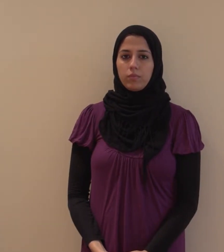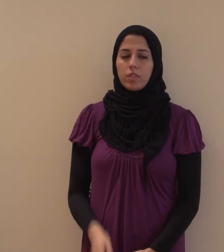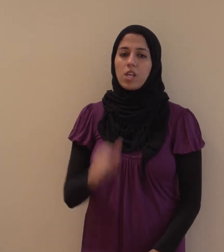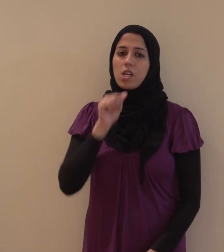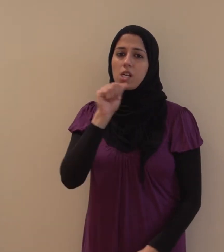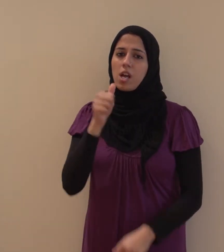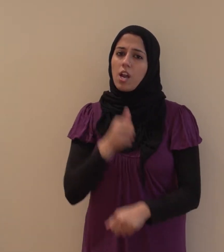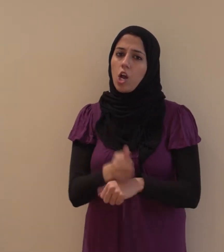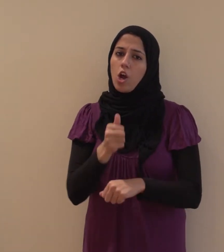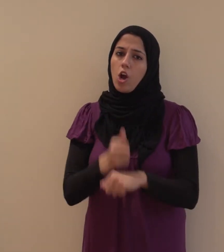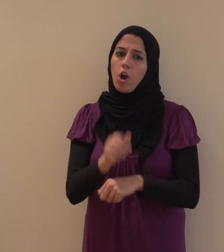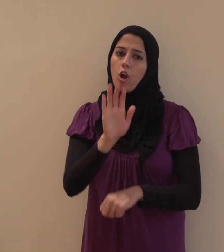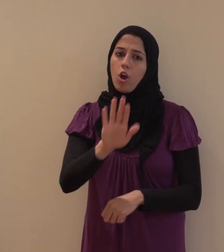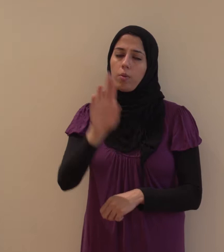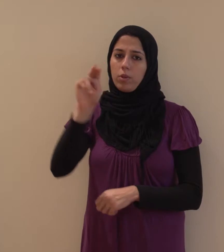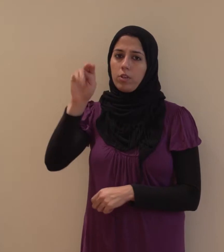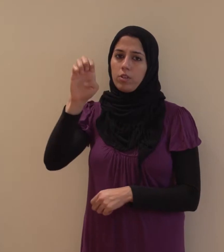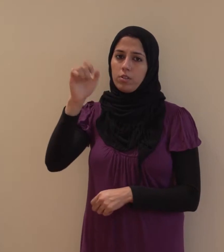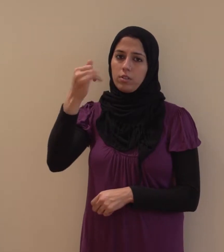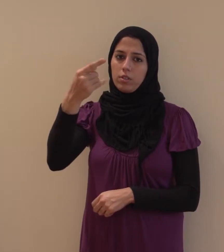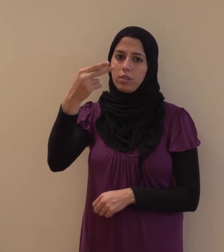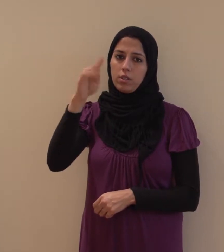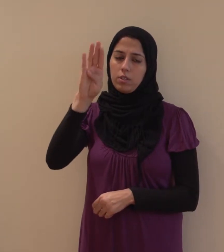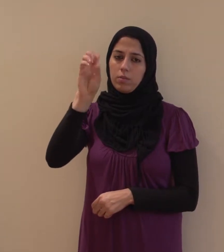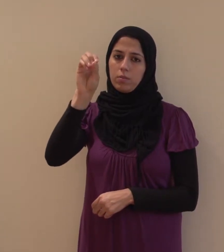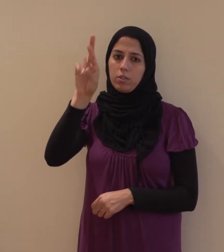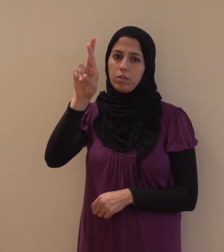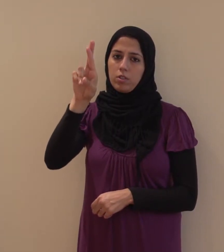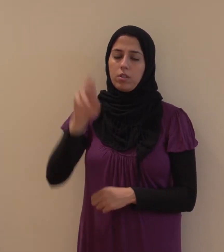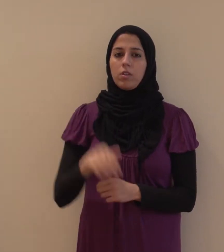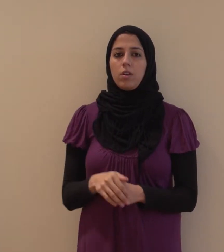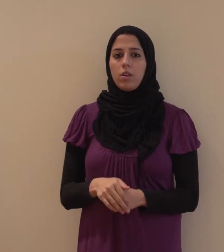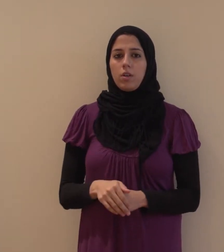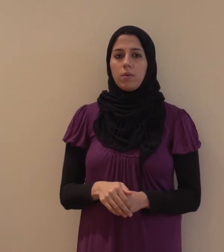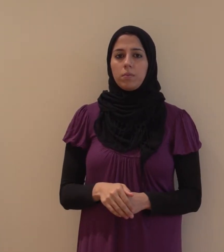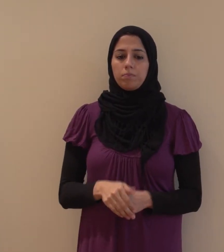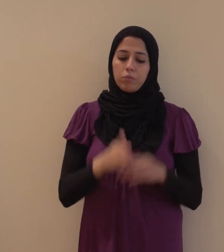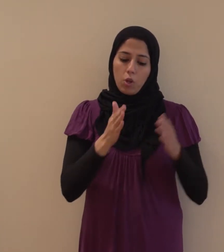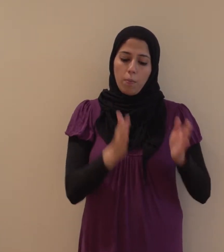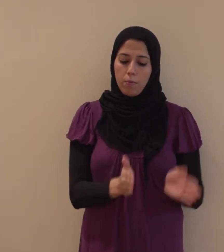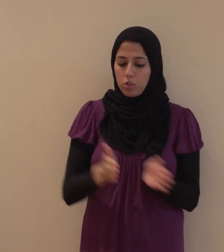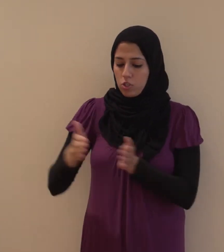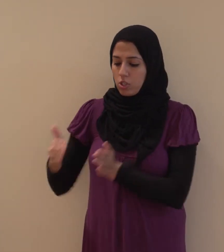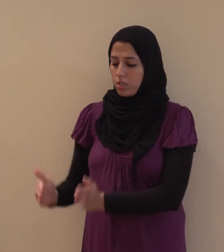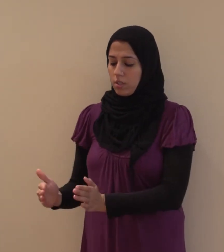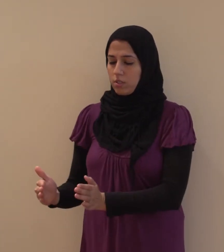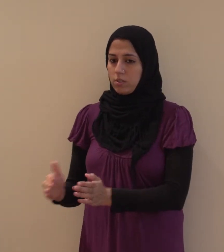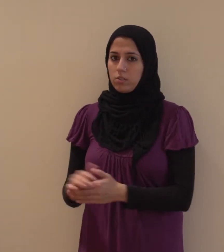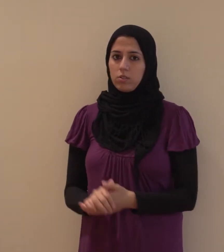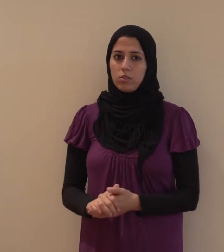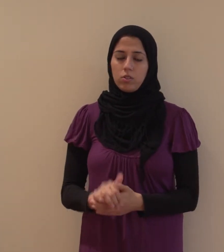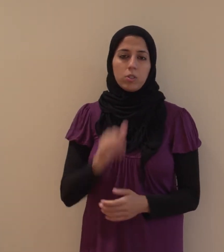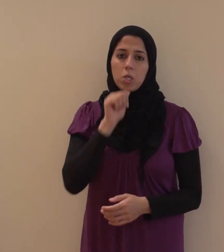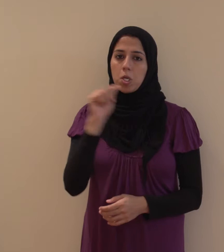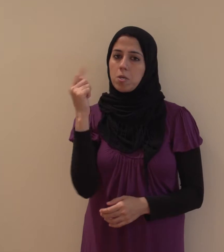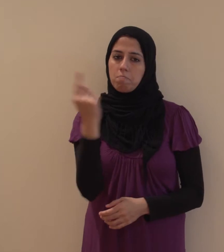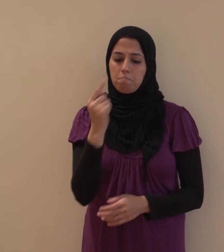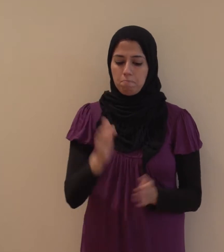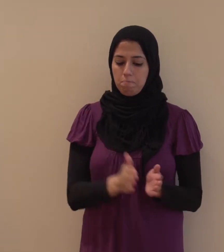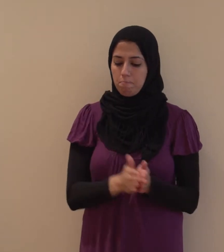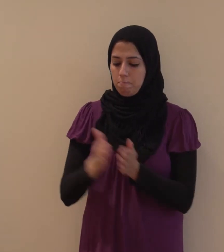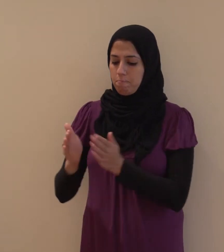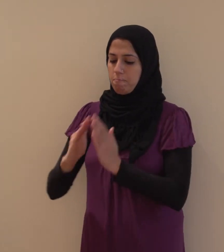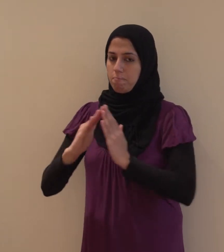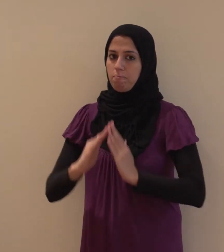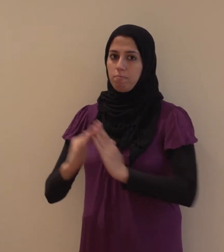neighbors. Your neighbors, who are your neighbors? The person who lives besides your house, that's your neighbor? No, your neighbor is the one